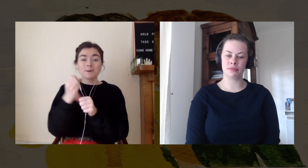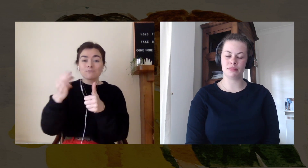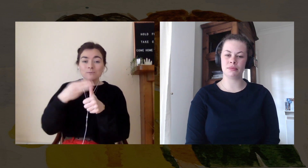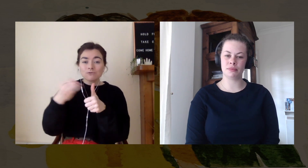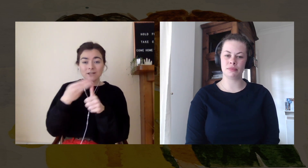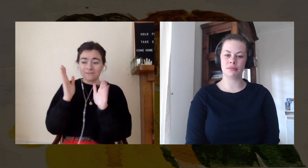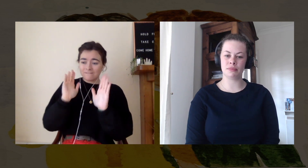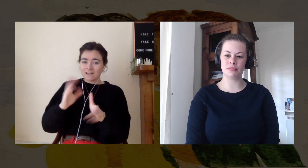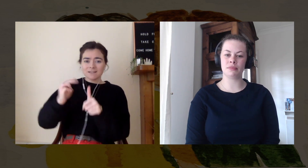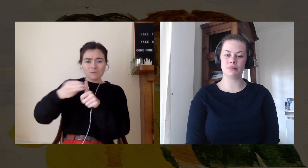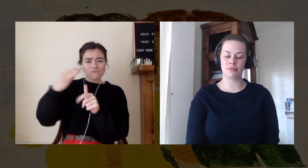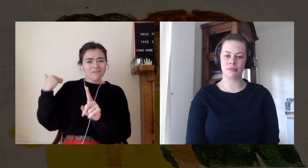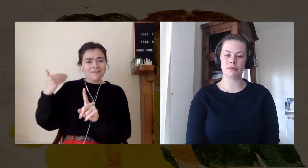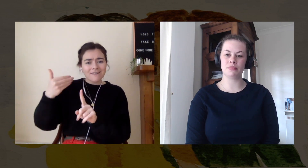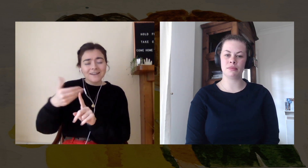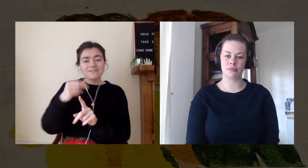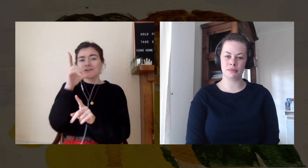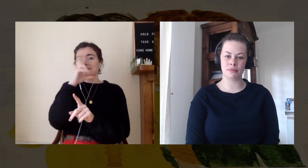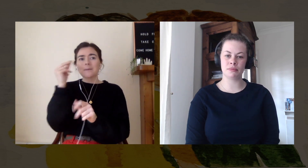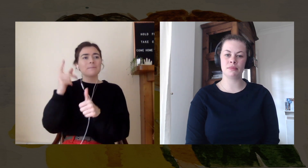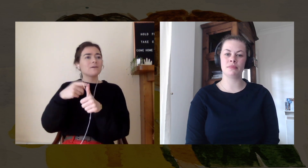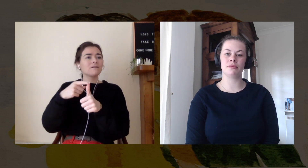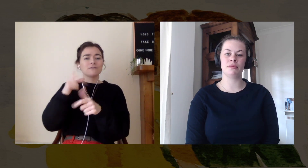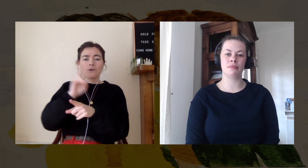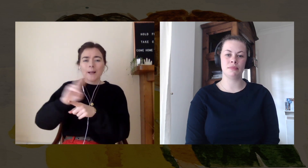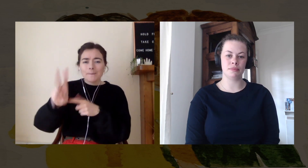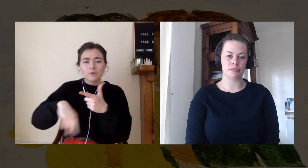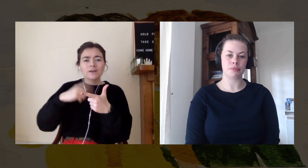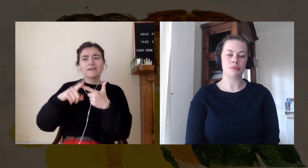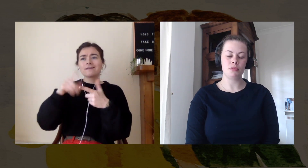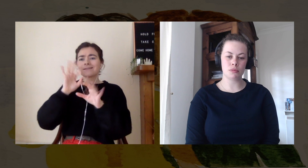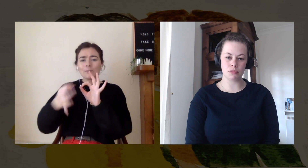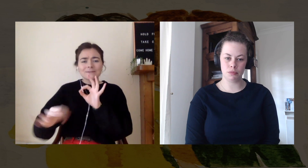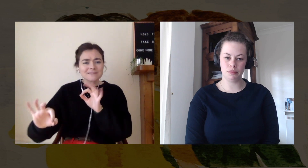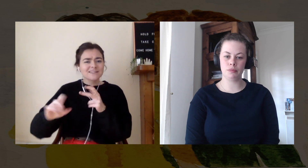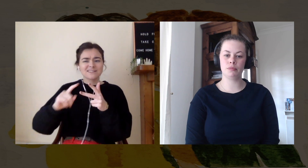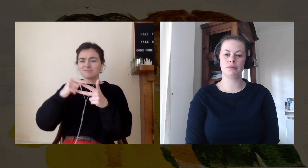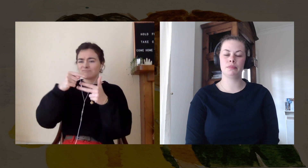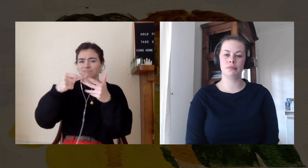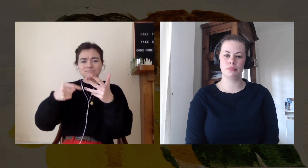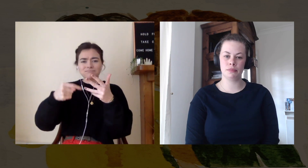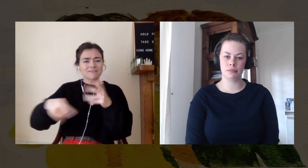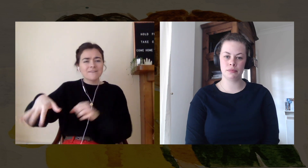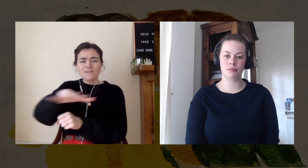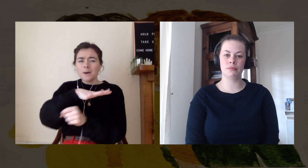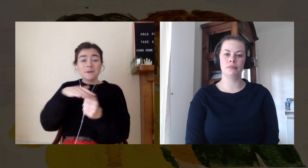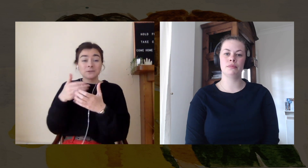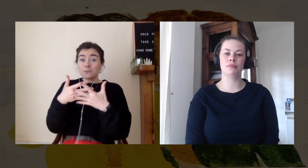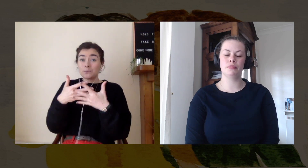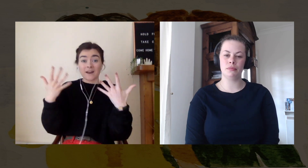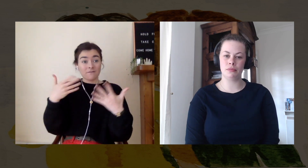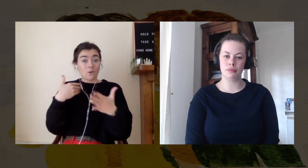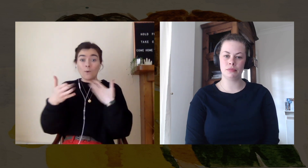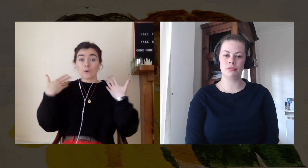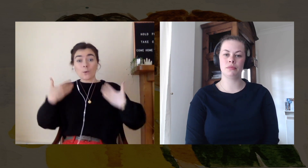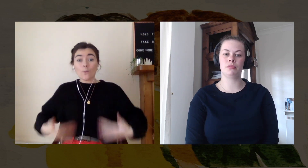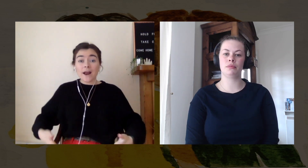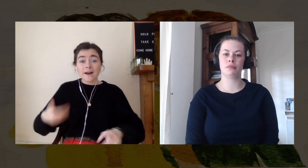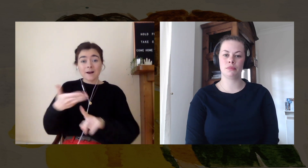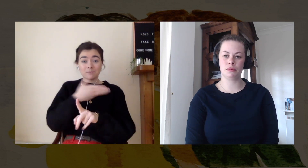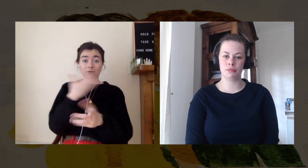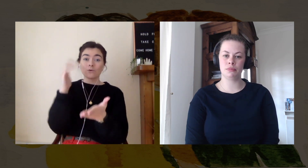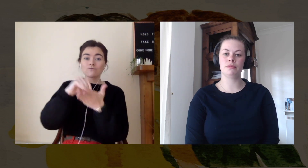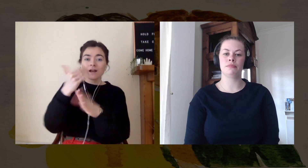to vocabulary and linguistic choices and environmental things and what we're going to wear. But you have to remember that we're in like a